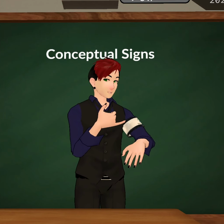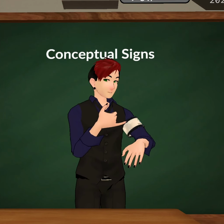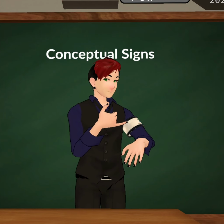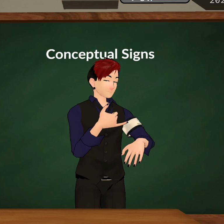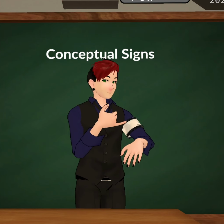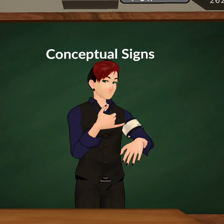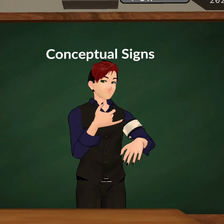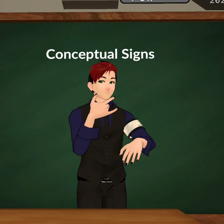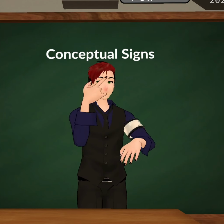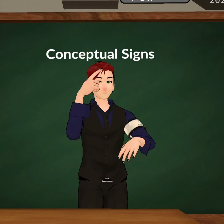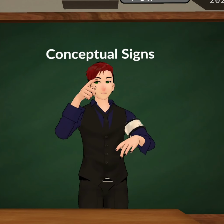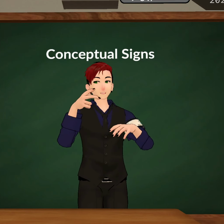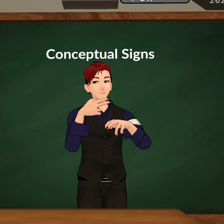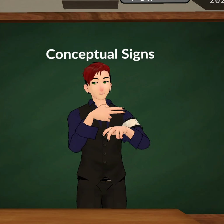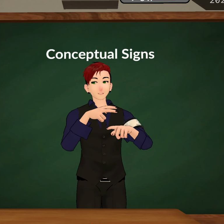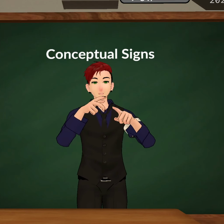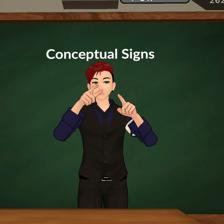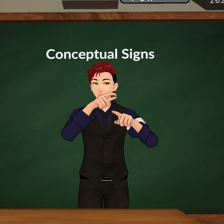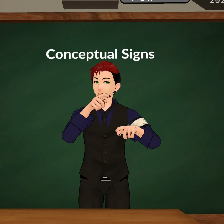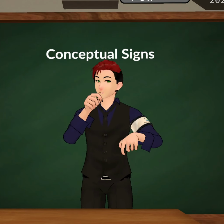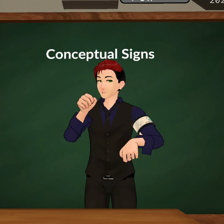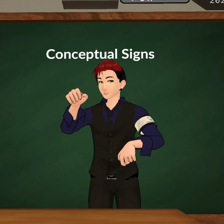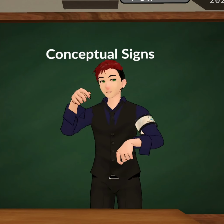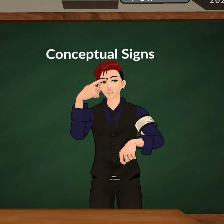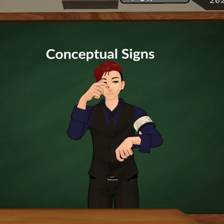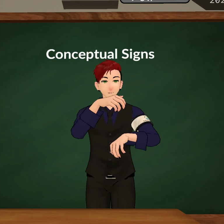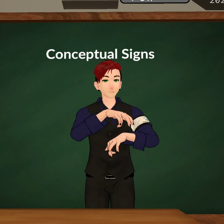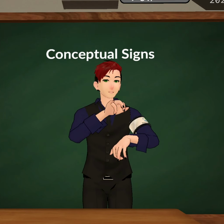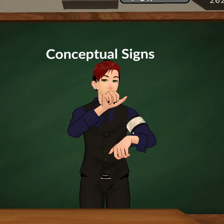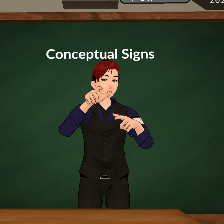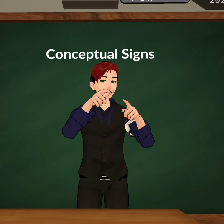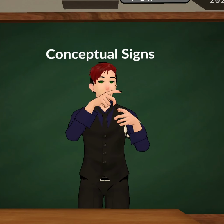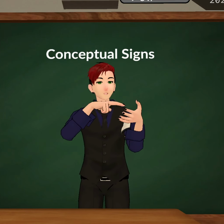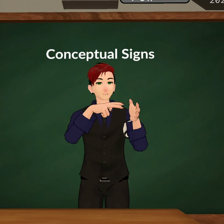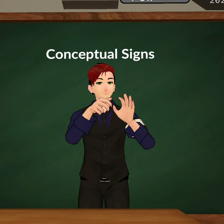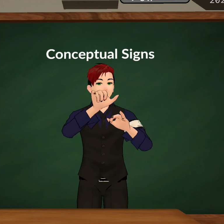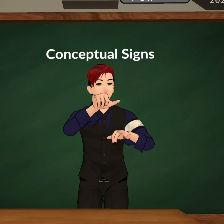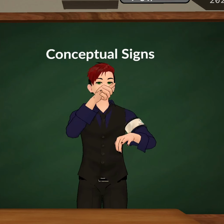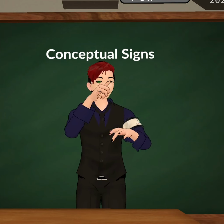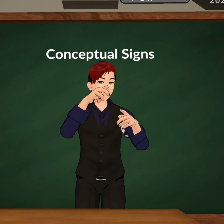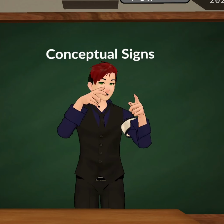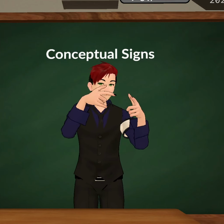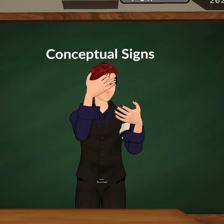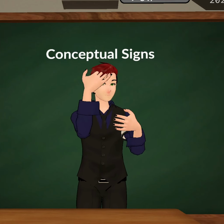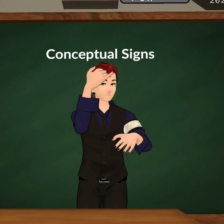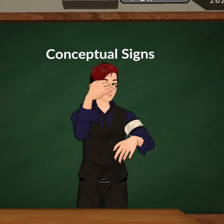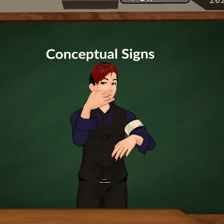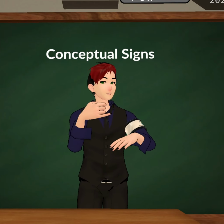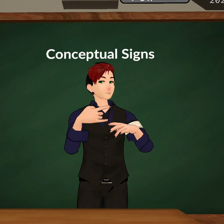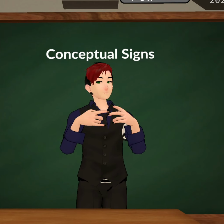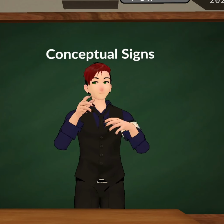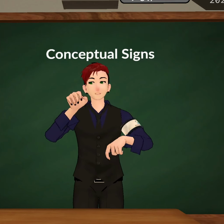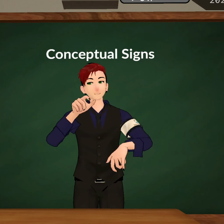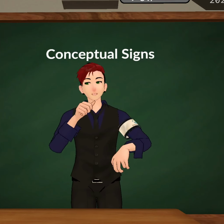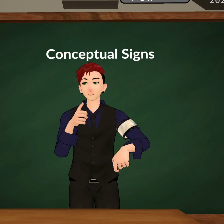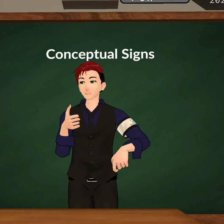incorrectly, because they're using a word that, yes, for English, that word means that idea, but in sign it